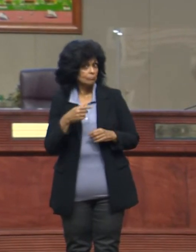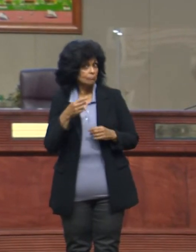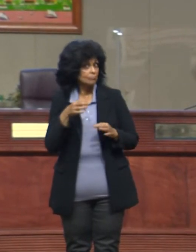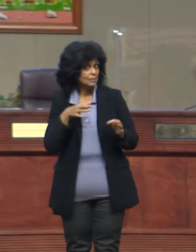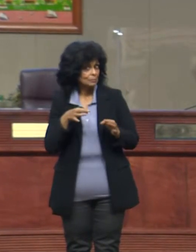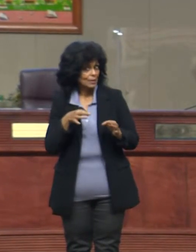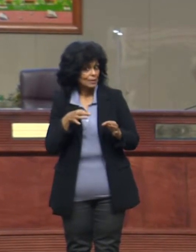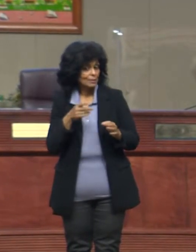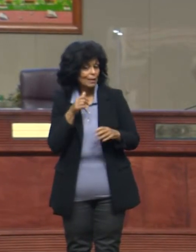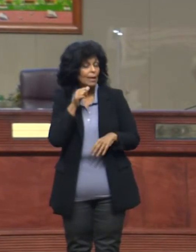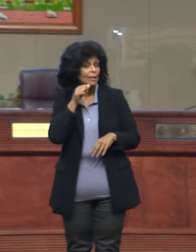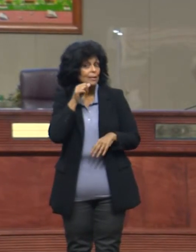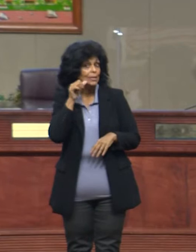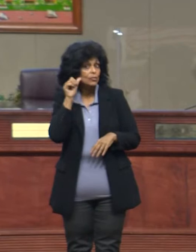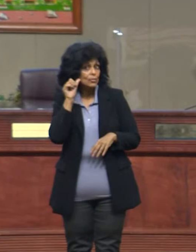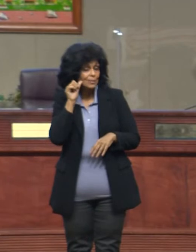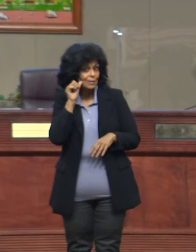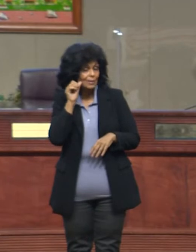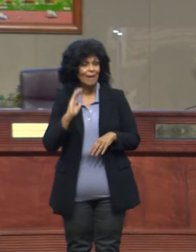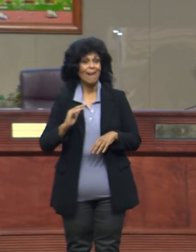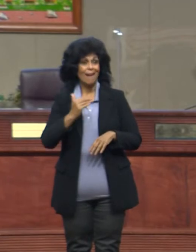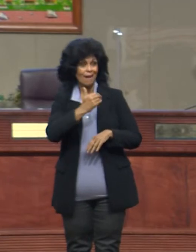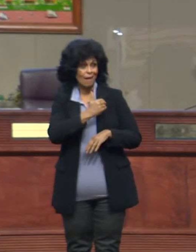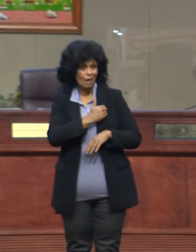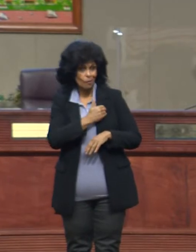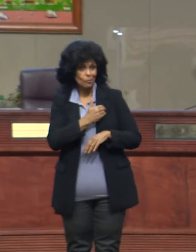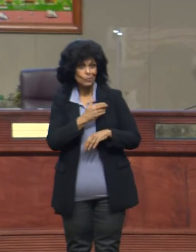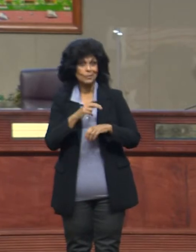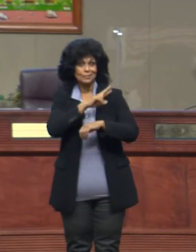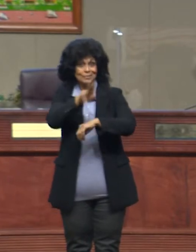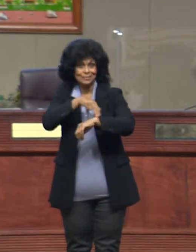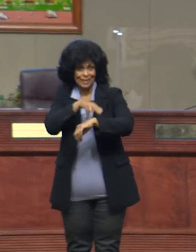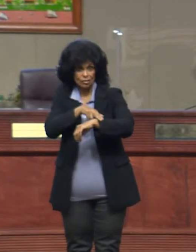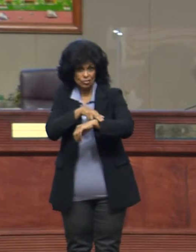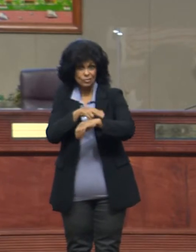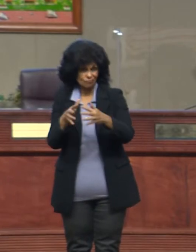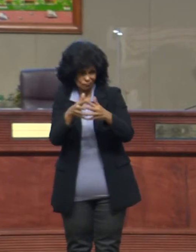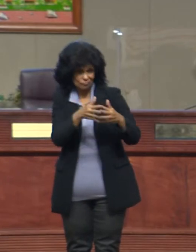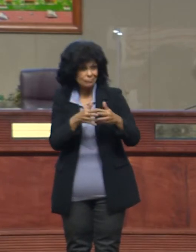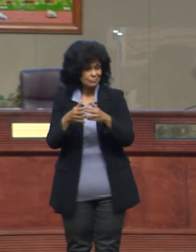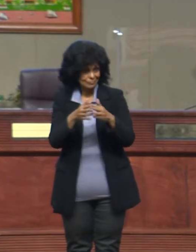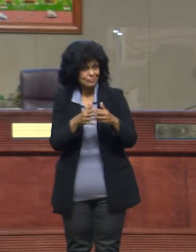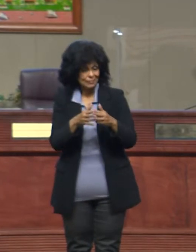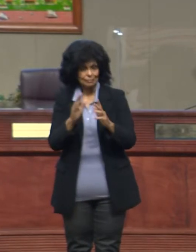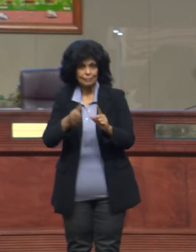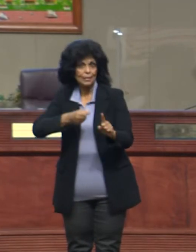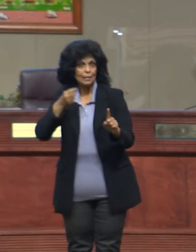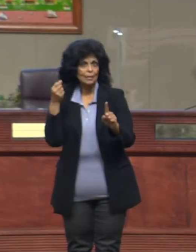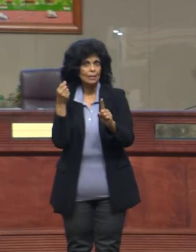just yesterday our nation reached a pinnacle in which